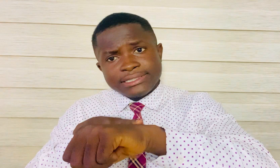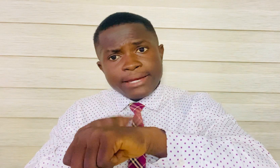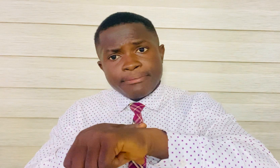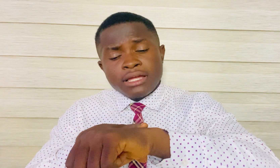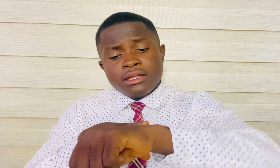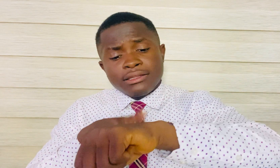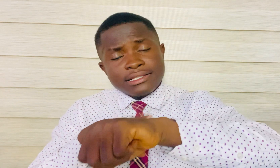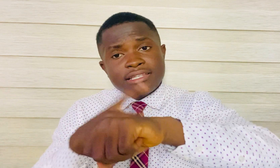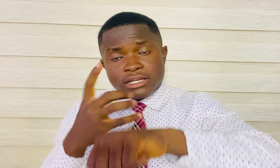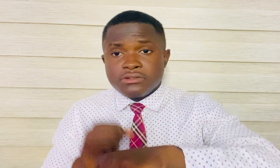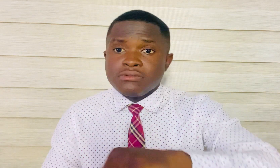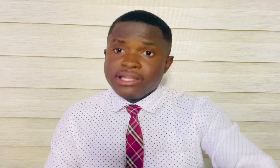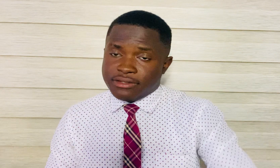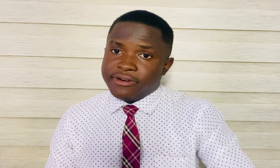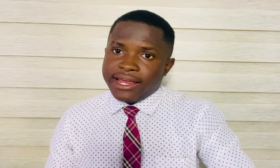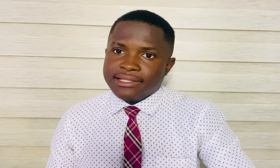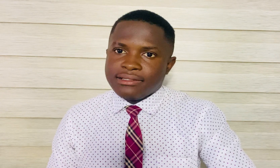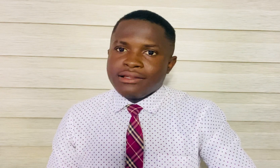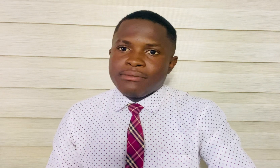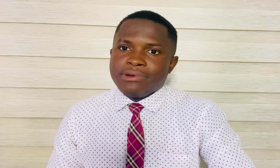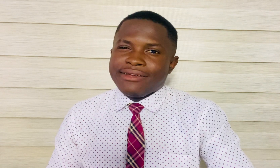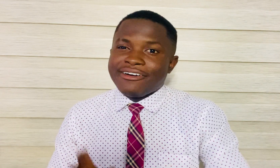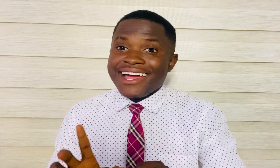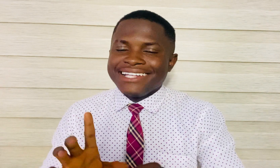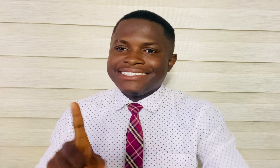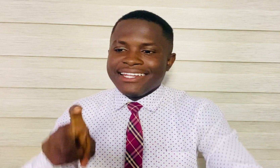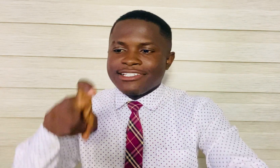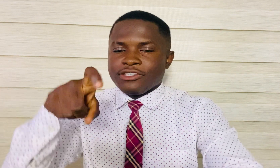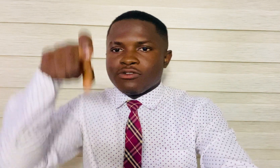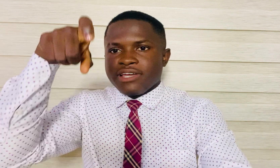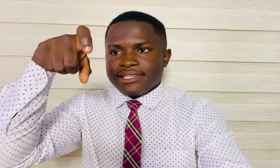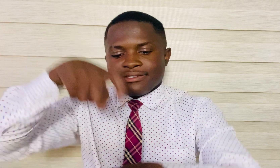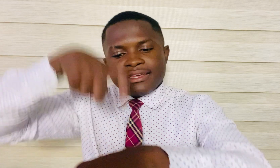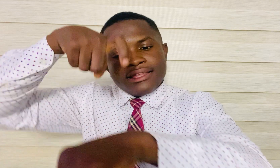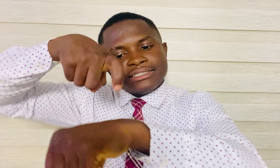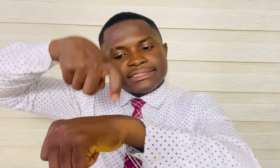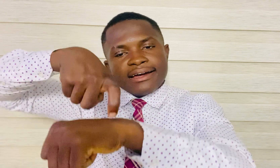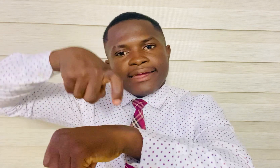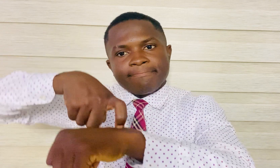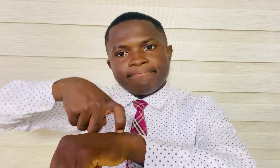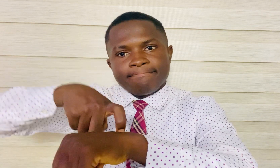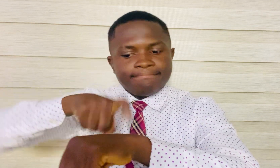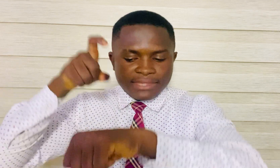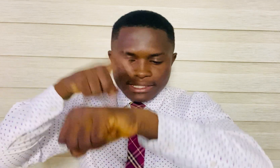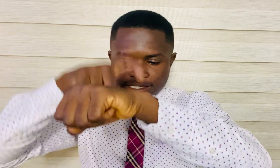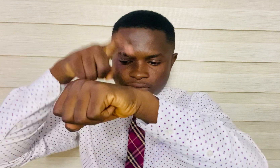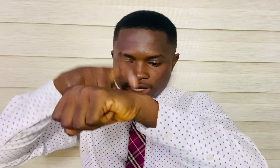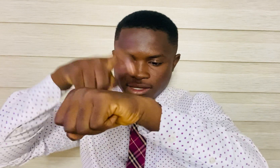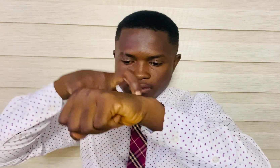time? That sign too is right, but the right thing to do is time. This way,